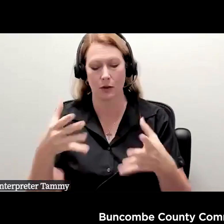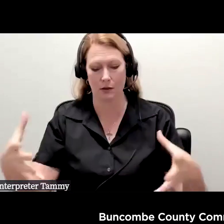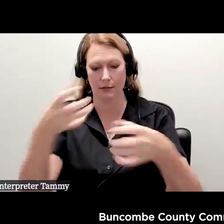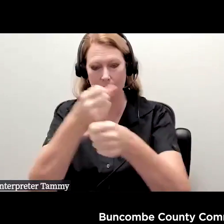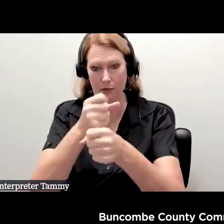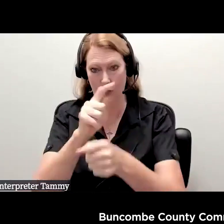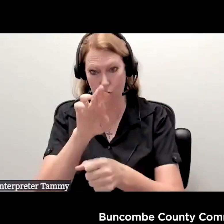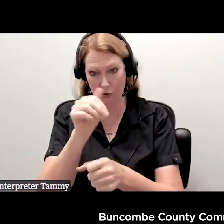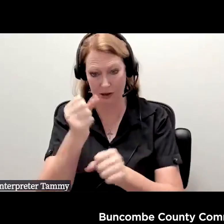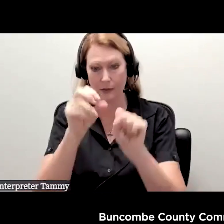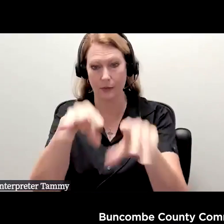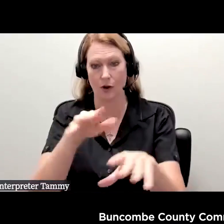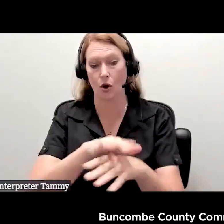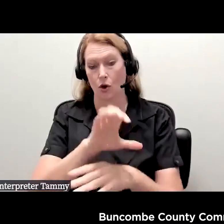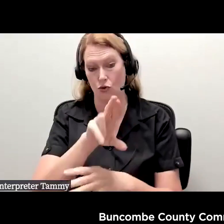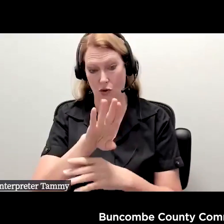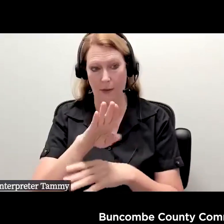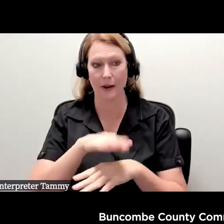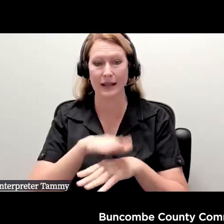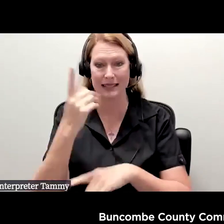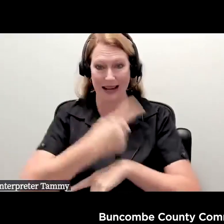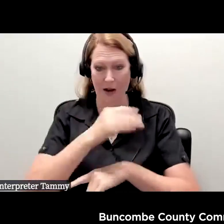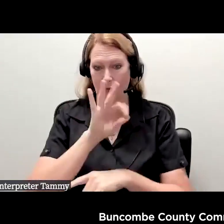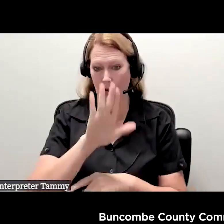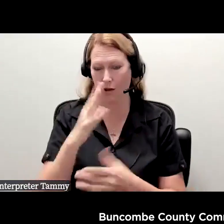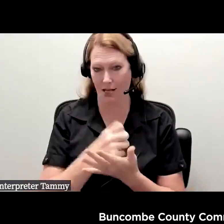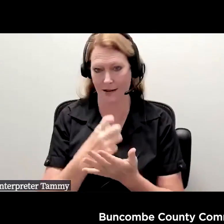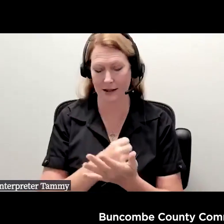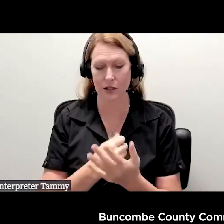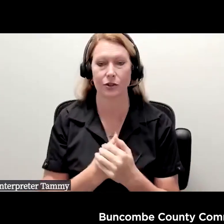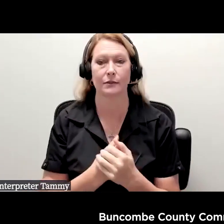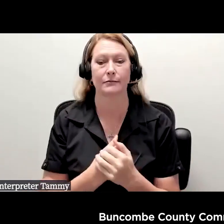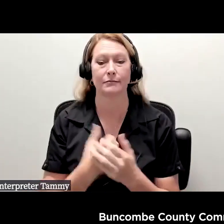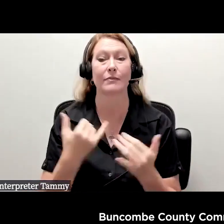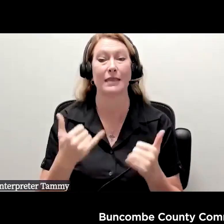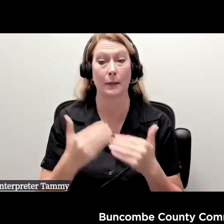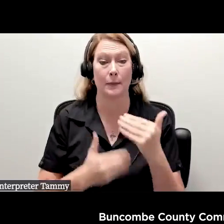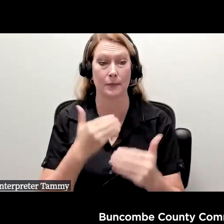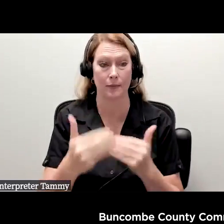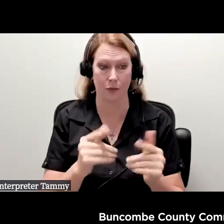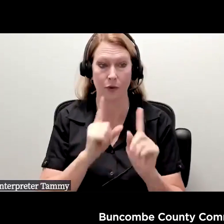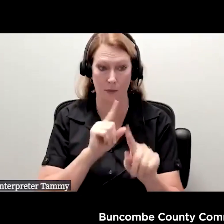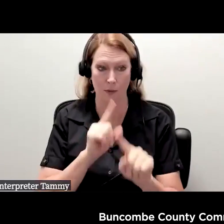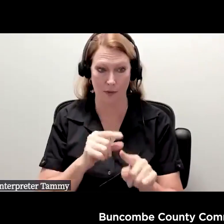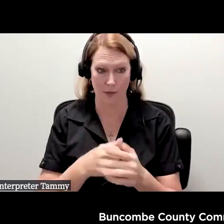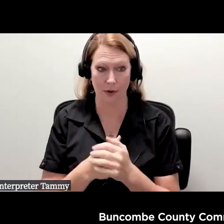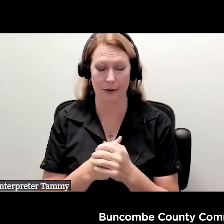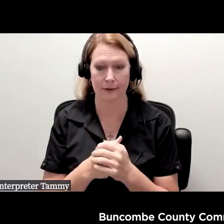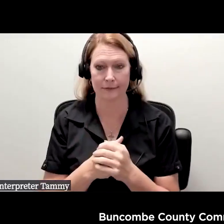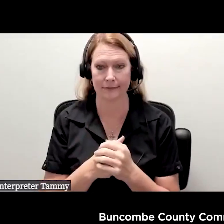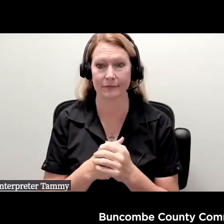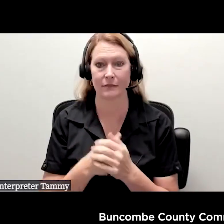your curb for pickup on the day of collection. And here's some progress that we can report out on